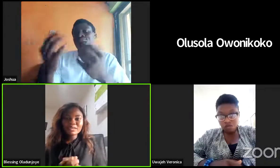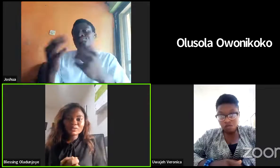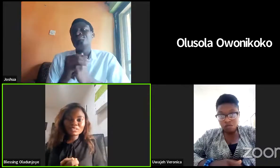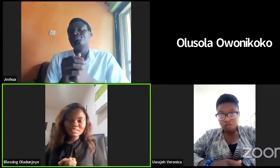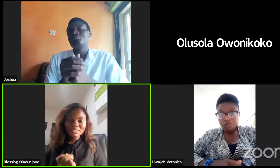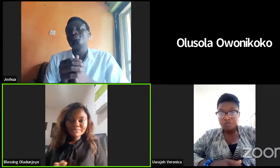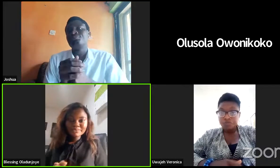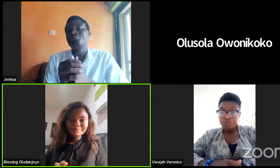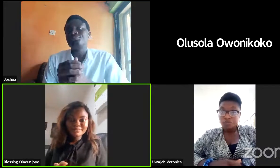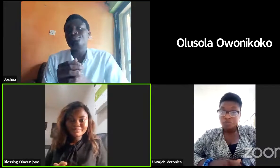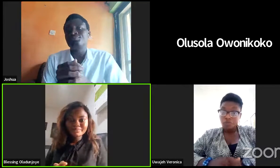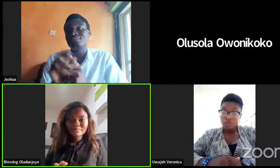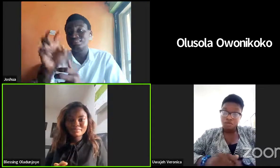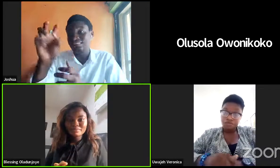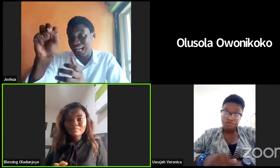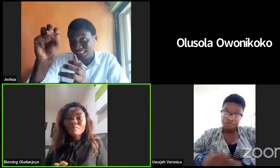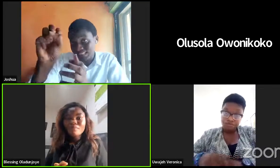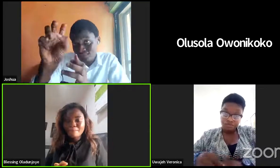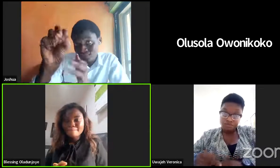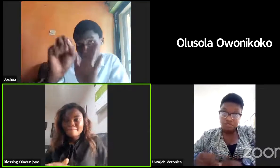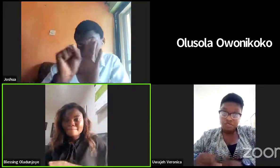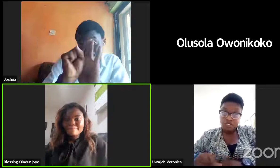30 seconds.